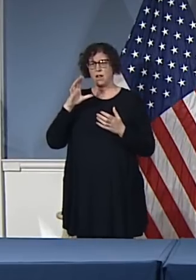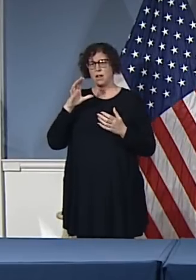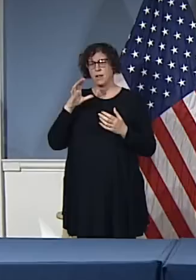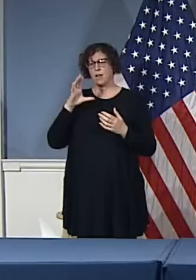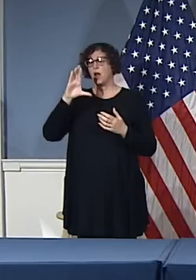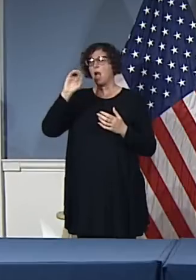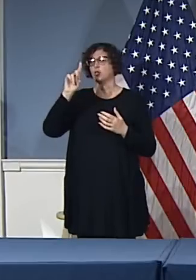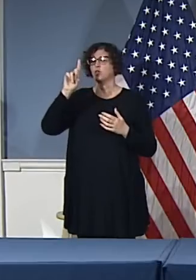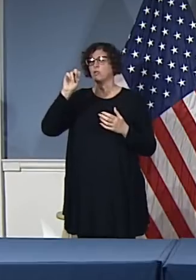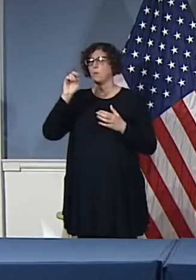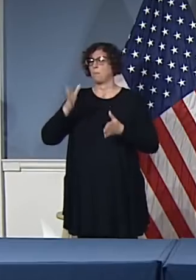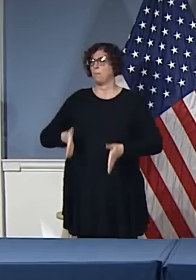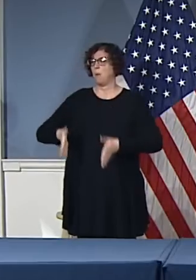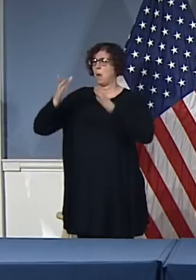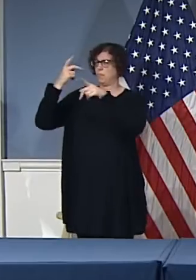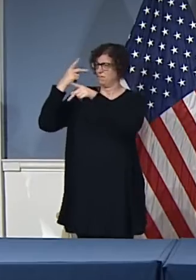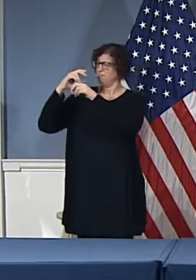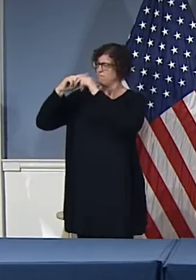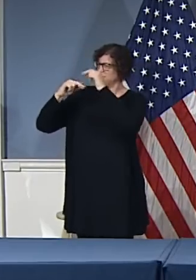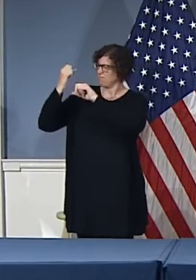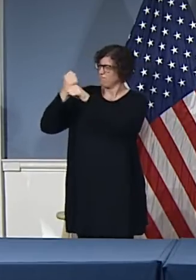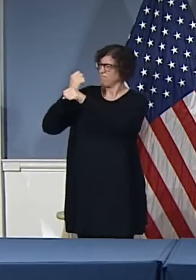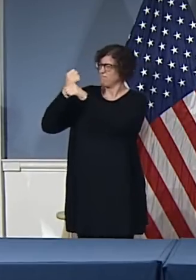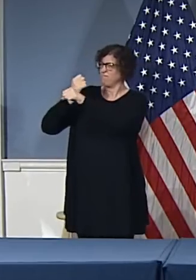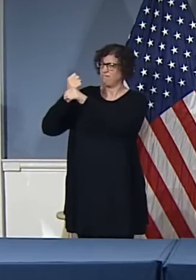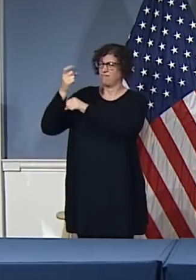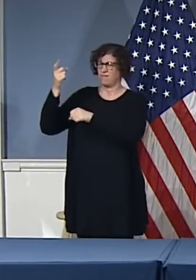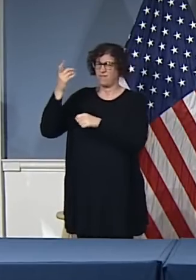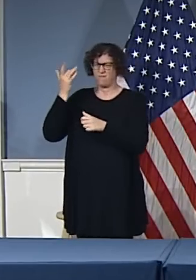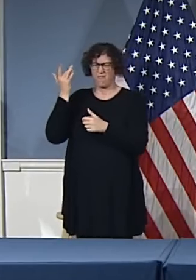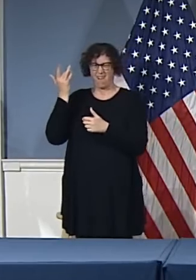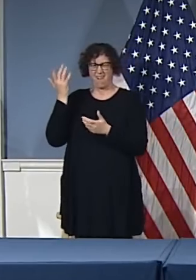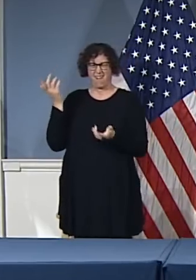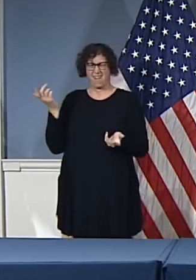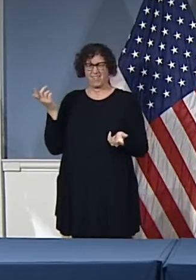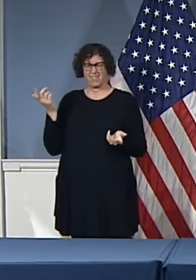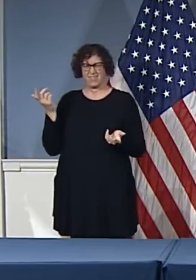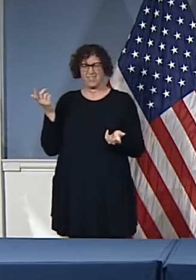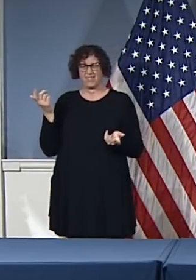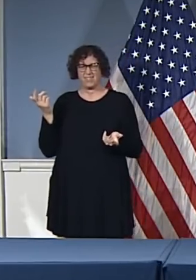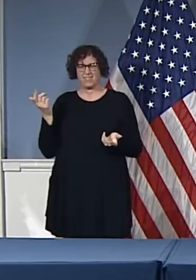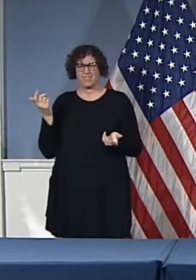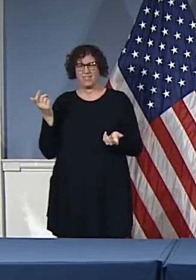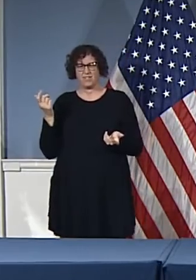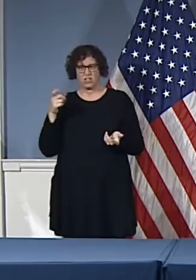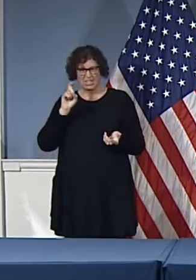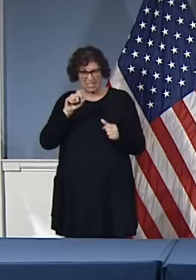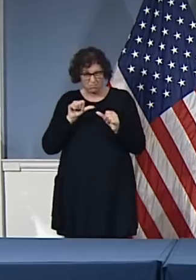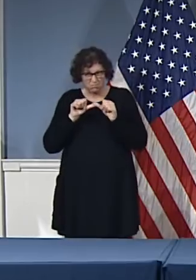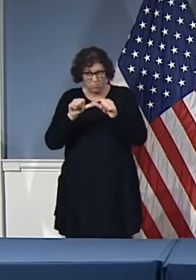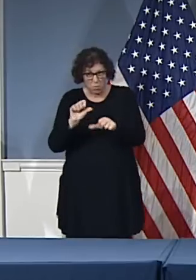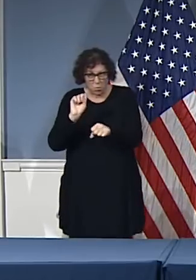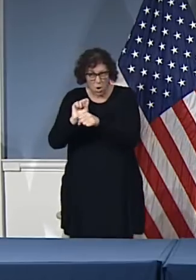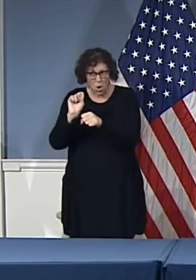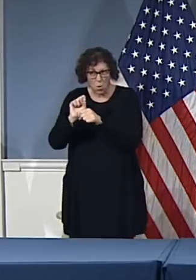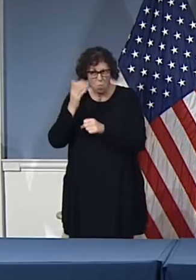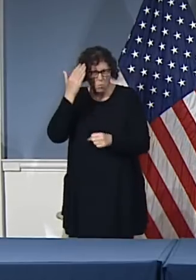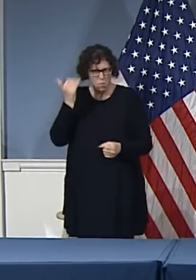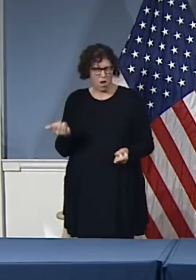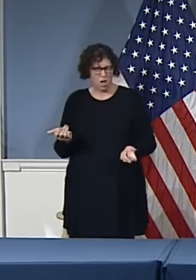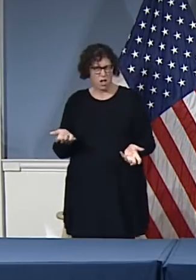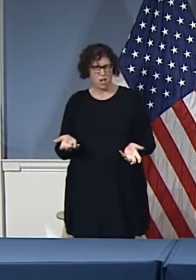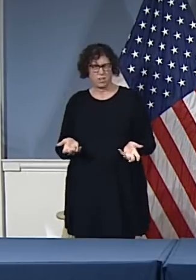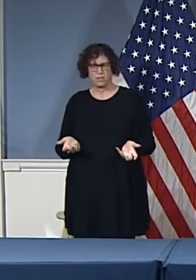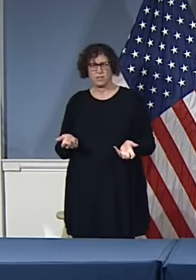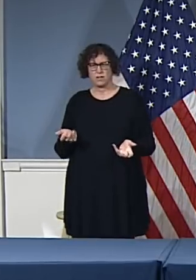down sites, including sites with reported positive cases. Why should construction on these sites, these kind of sites, be continuing? Why aren't